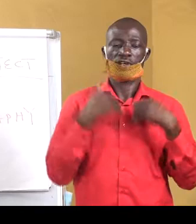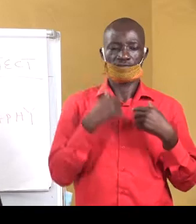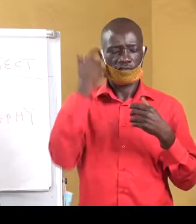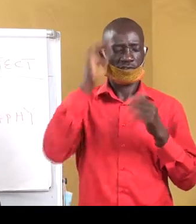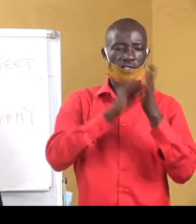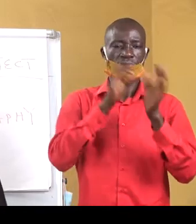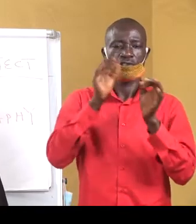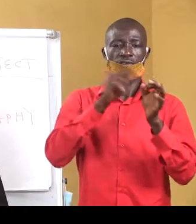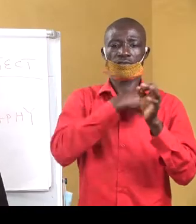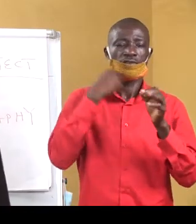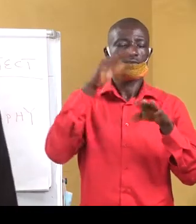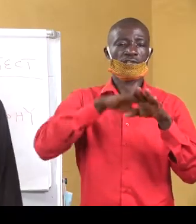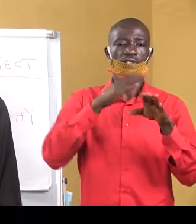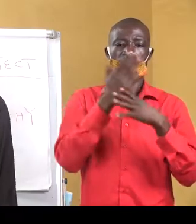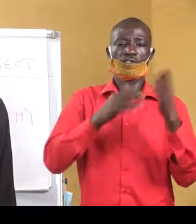technical